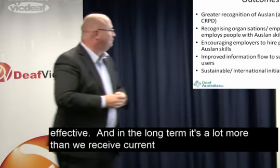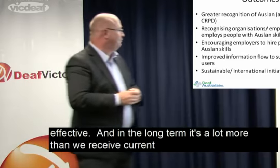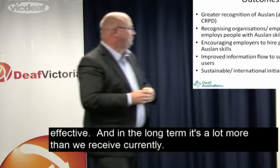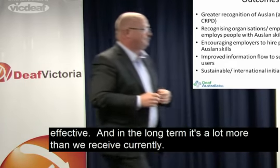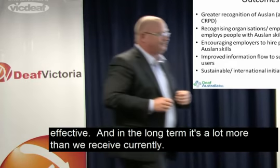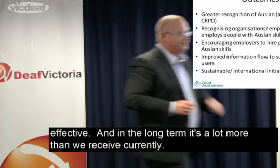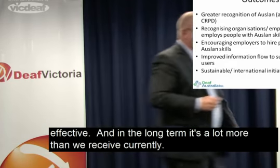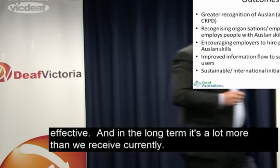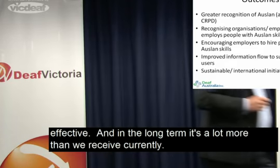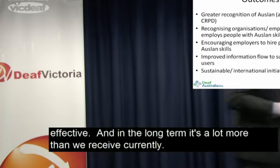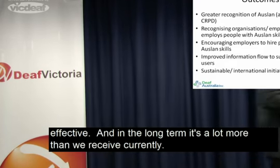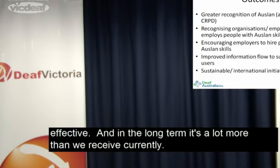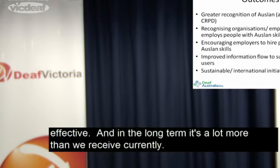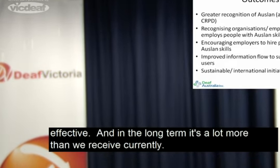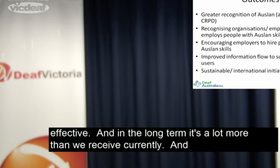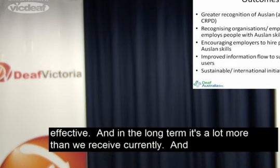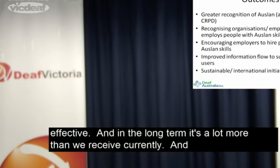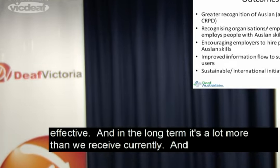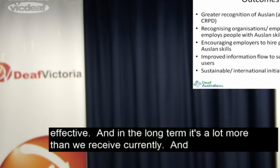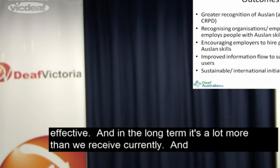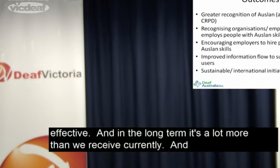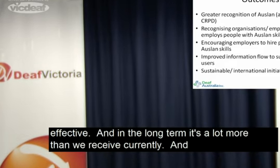Again, a different viewpoint and a different approach.